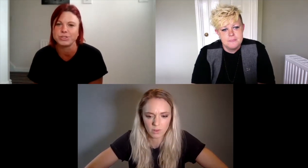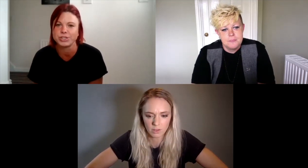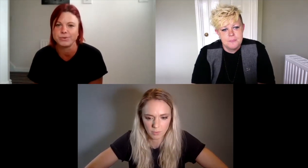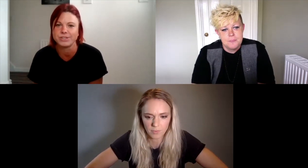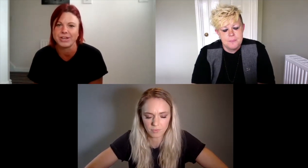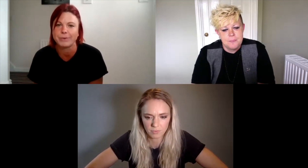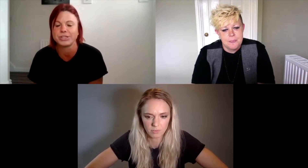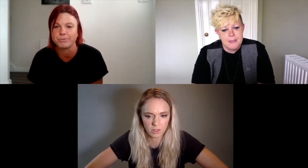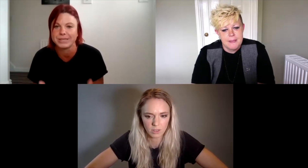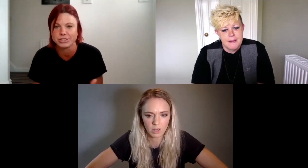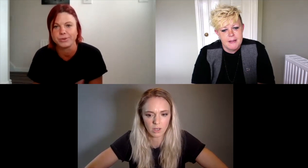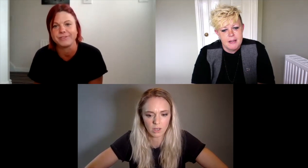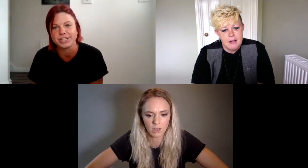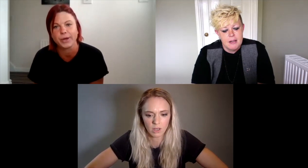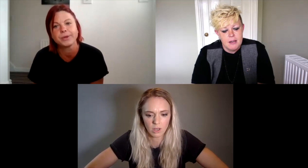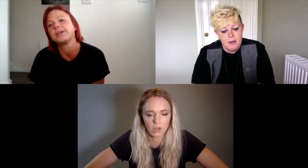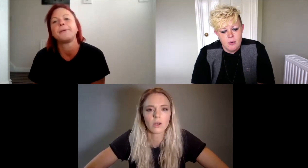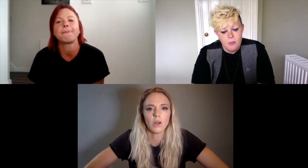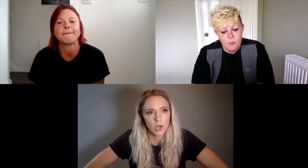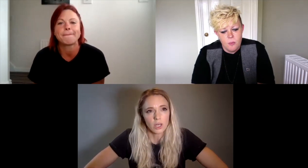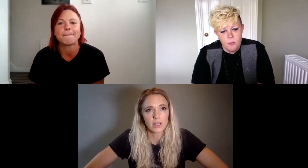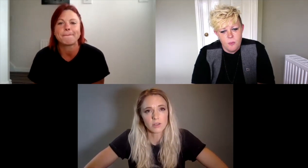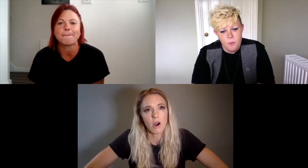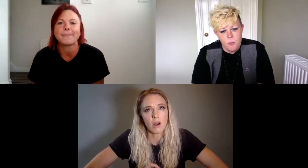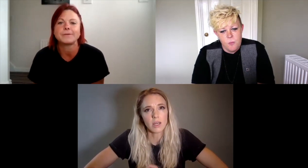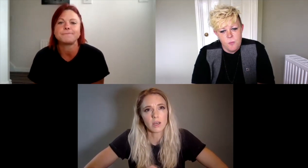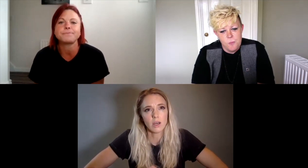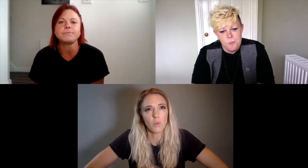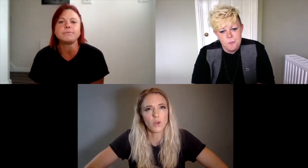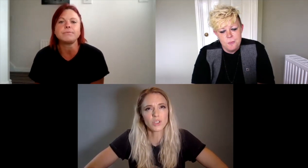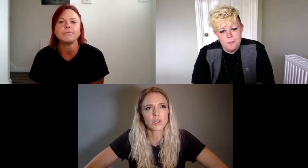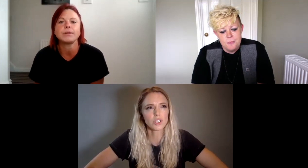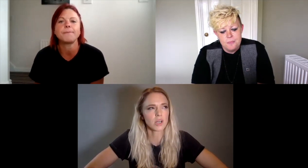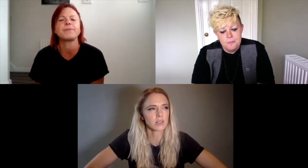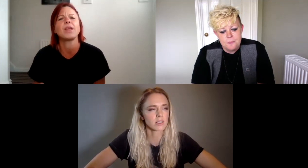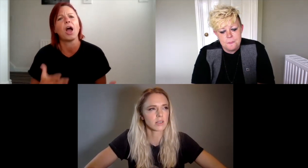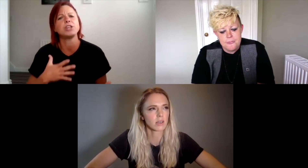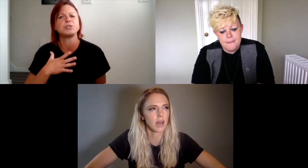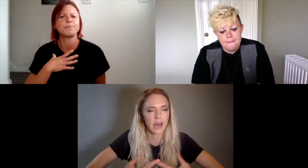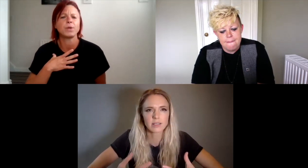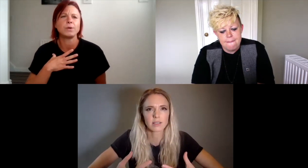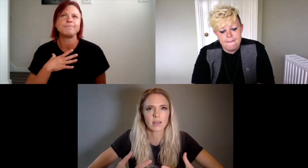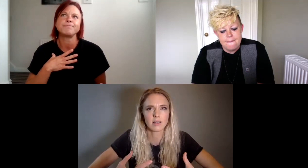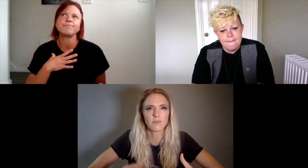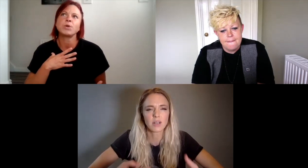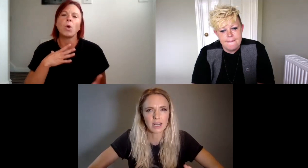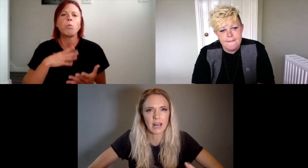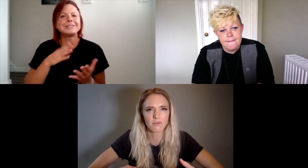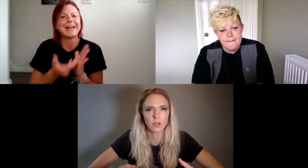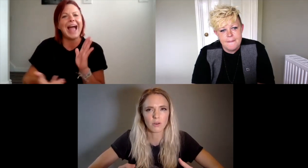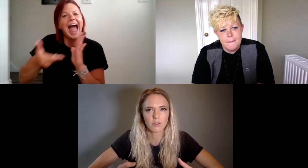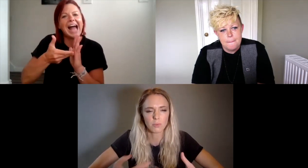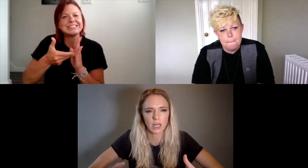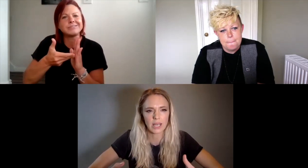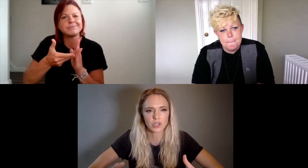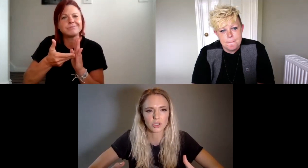did you want to do the sign language accompaniment to the video? Yeah, so I wanted to just add a different level